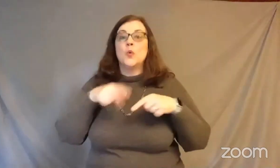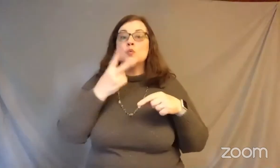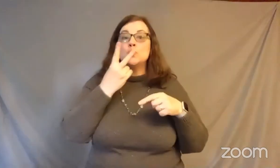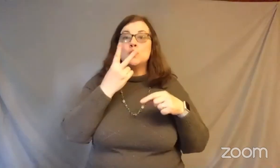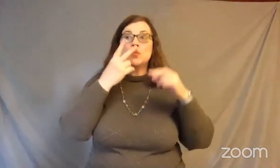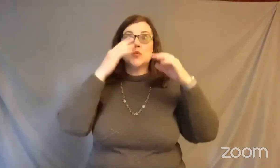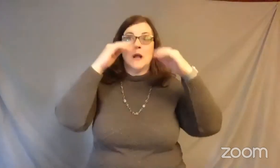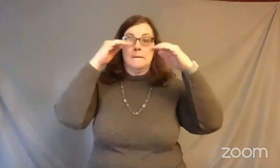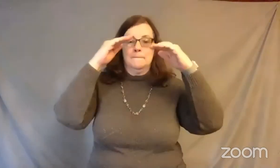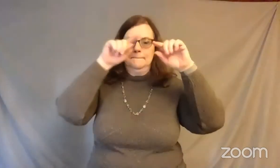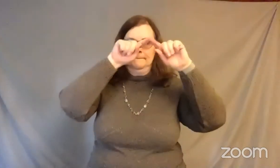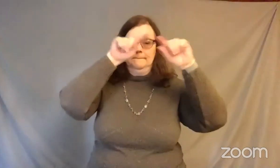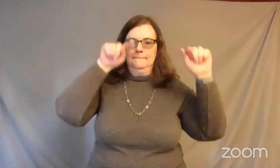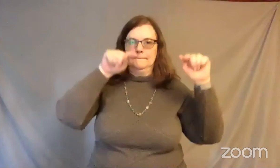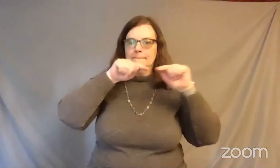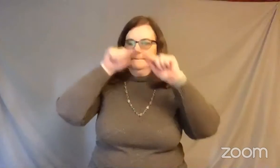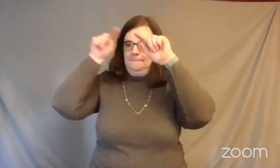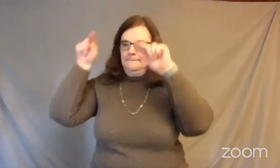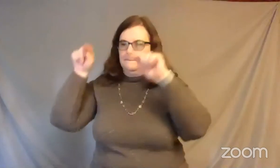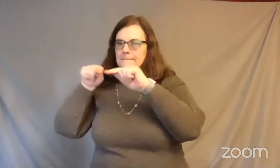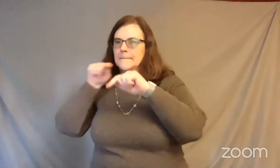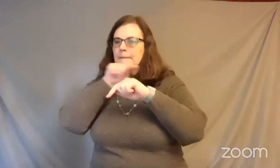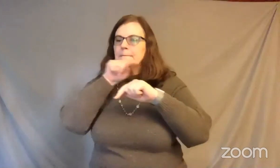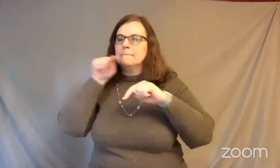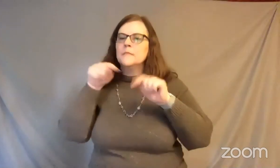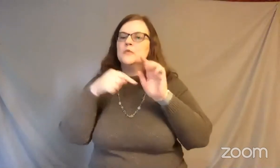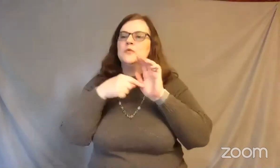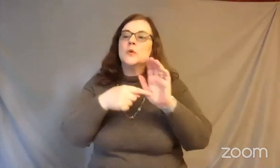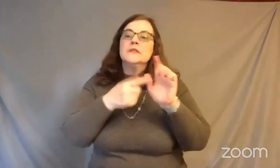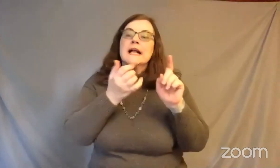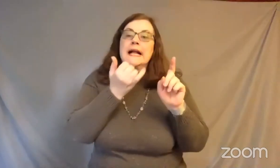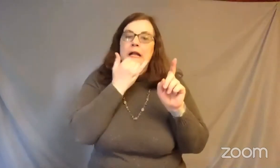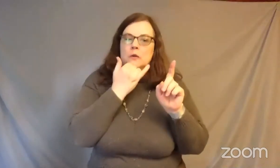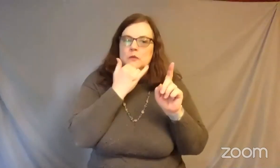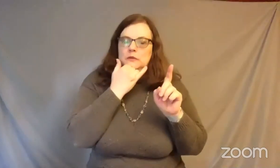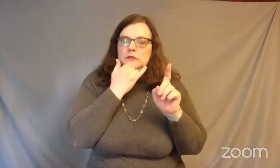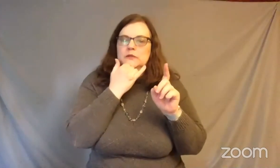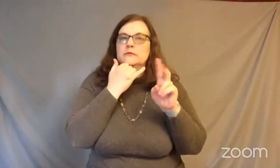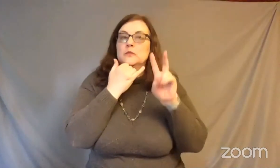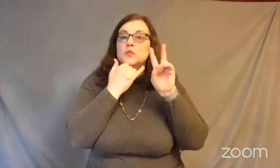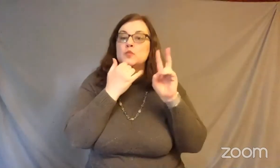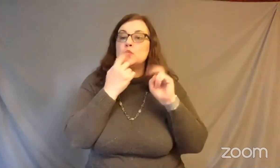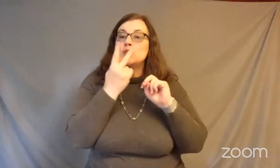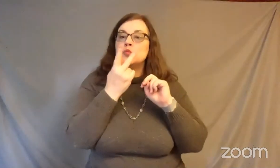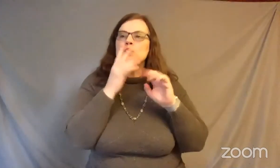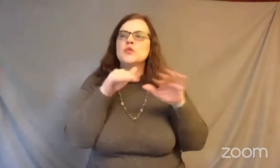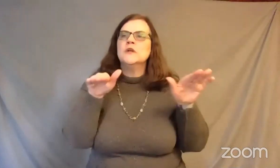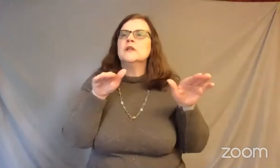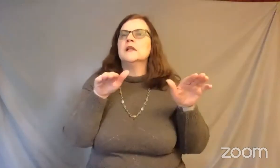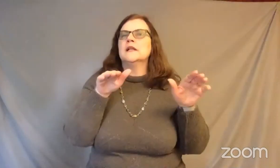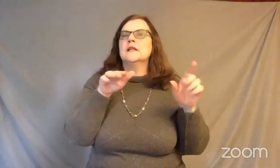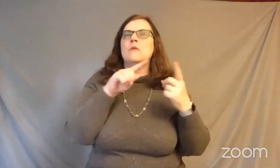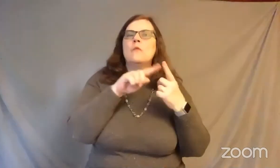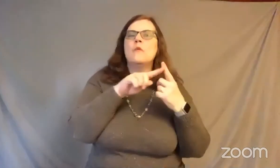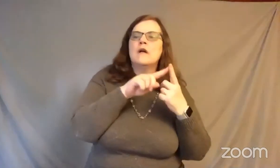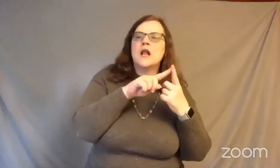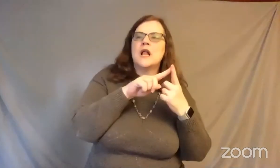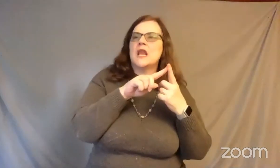And in the previous slide, you saw four charts. The top two showed the rate of errors for these two